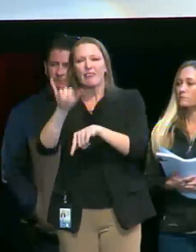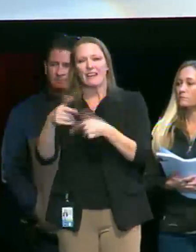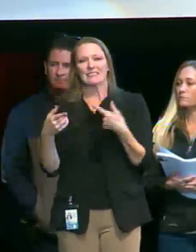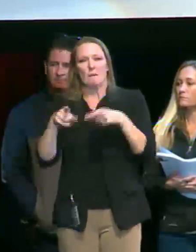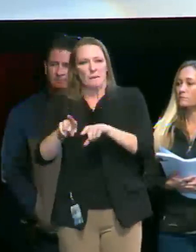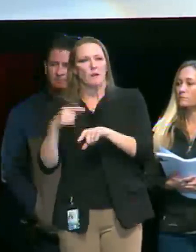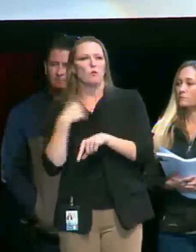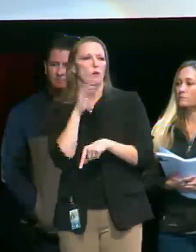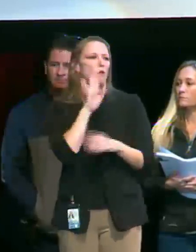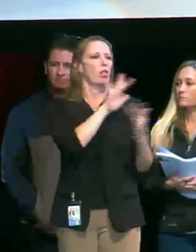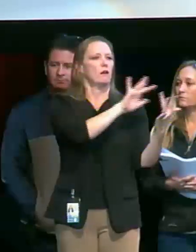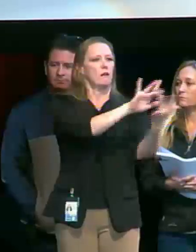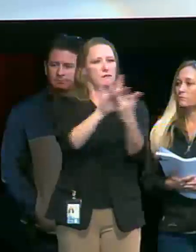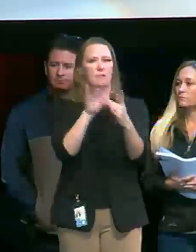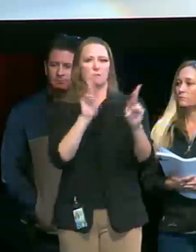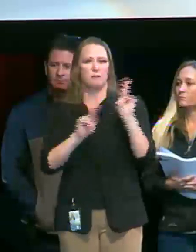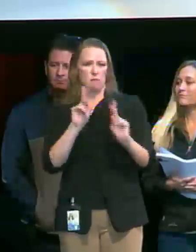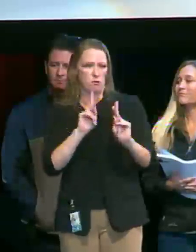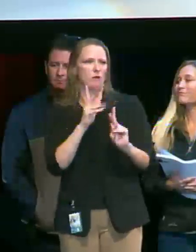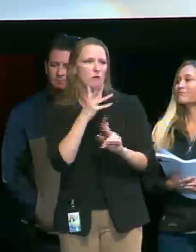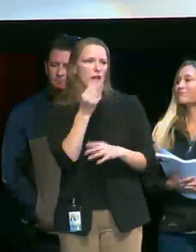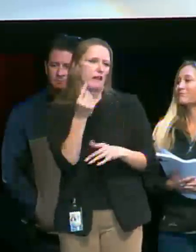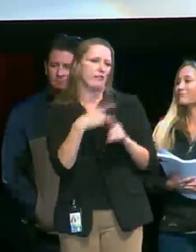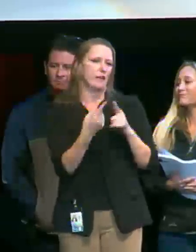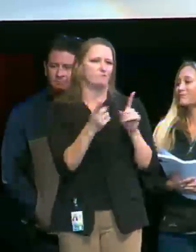into that area. Don't go far.